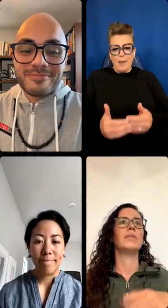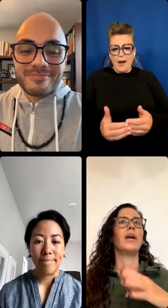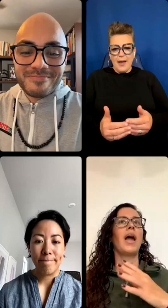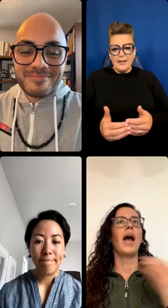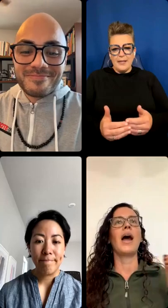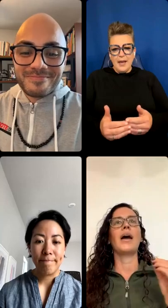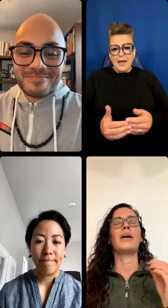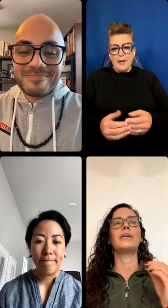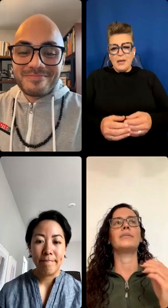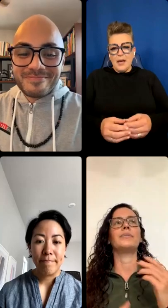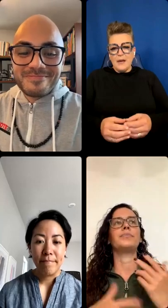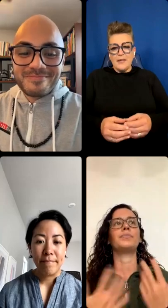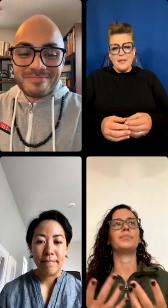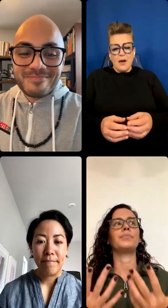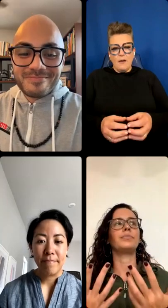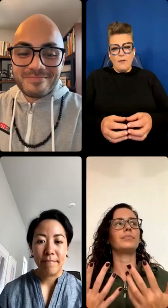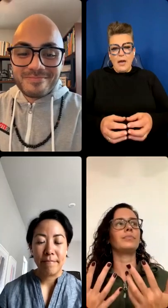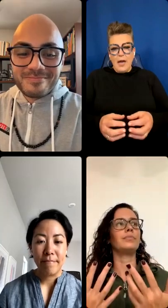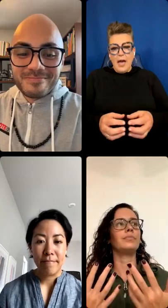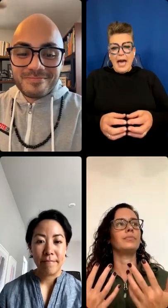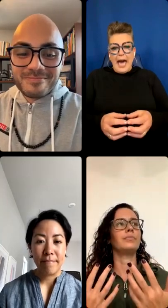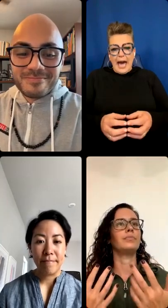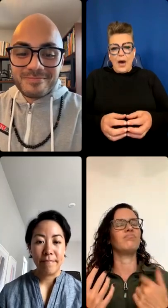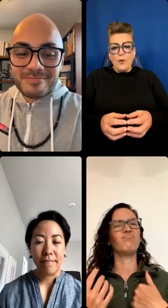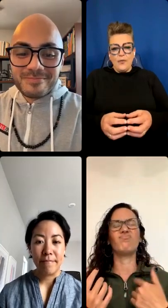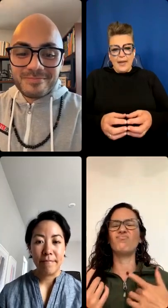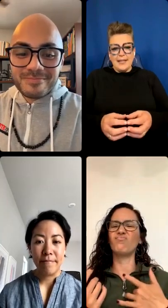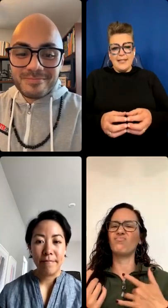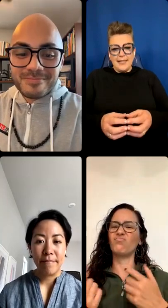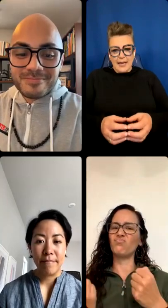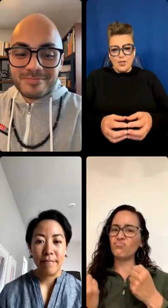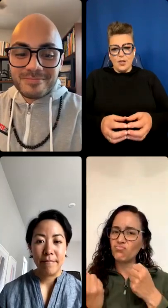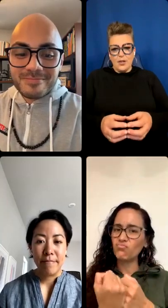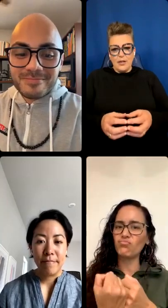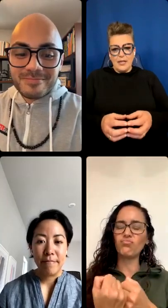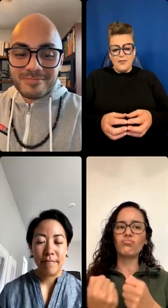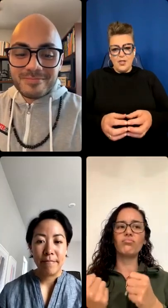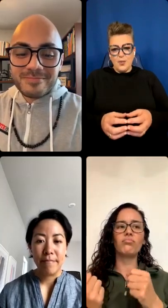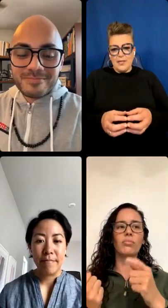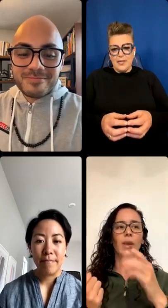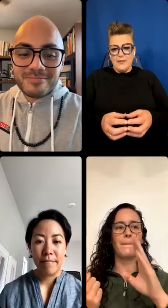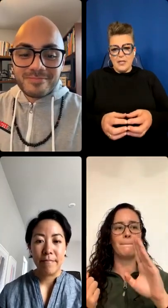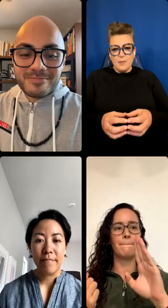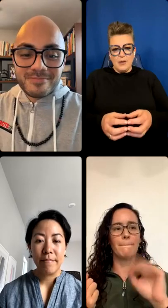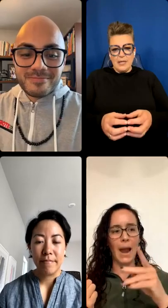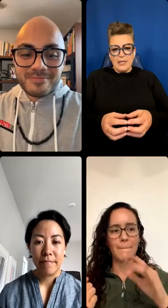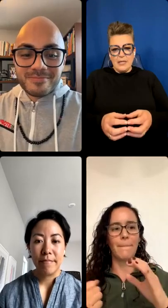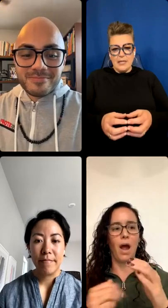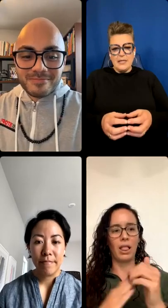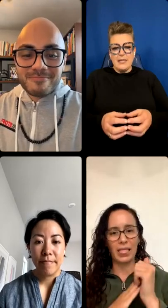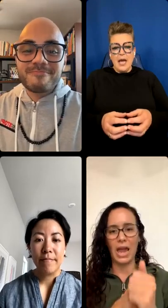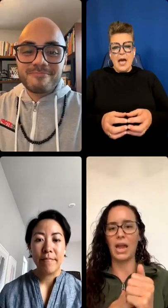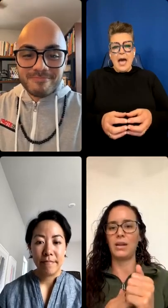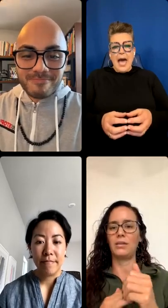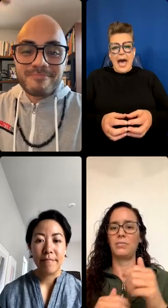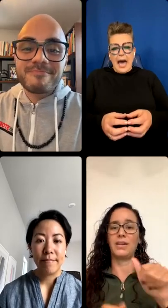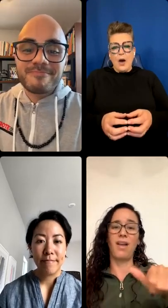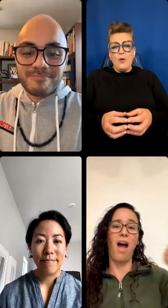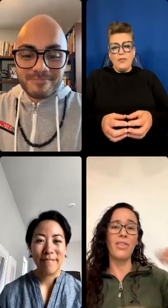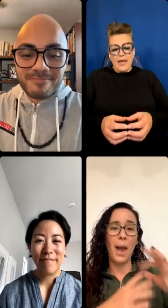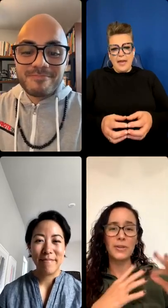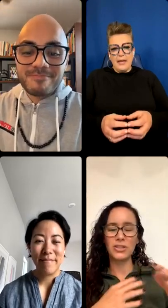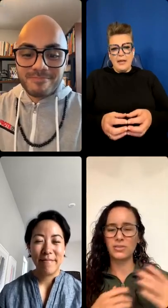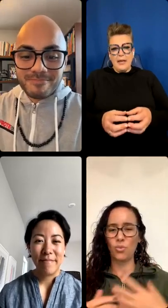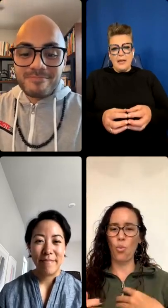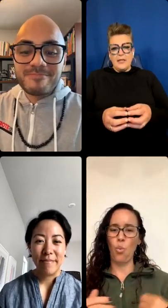to our mind, because of how they center individuals' lived experiences,